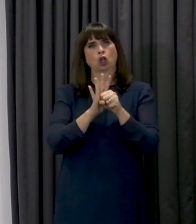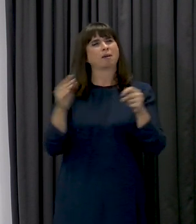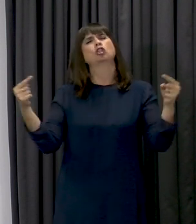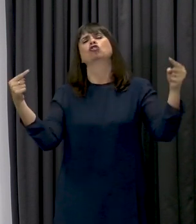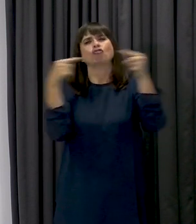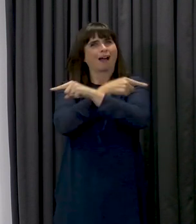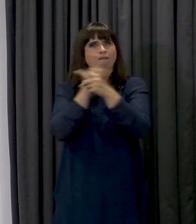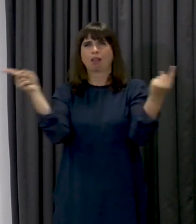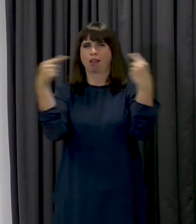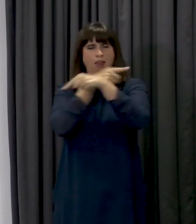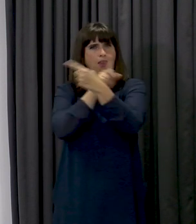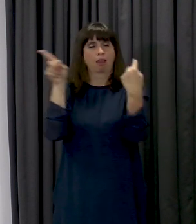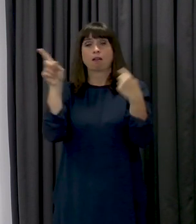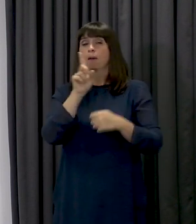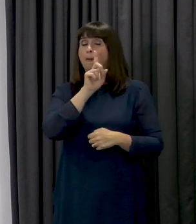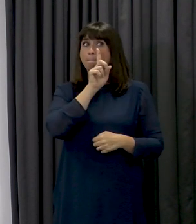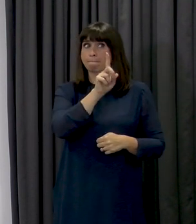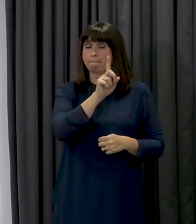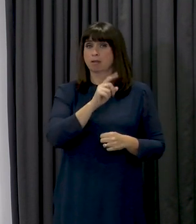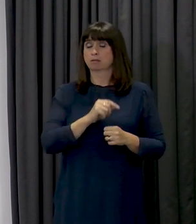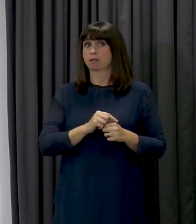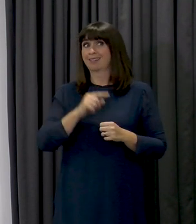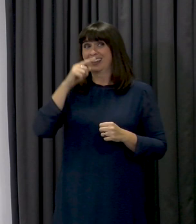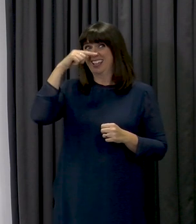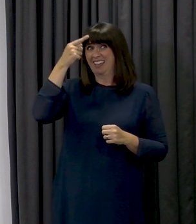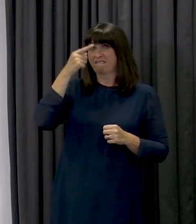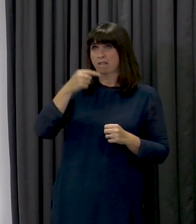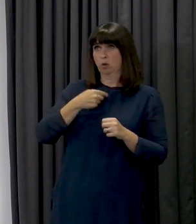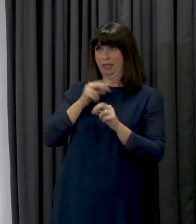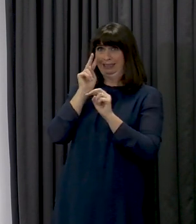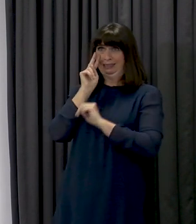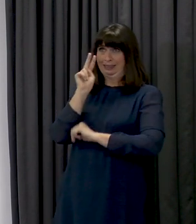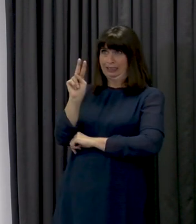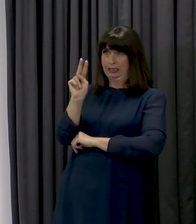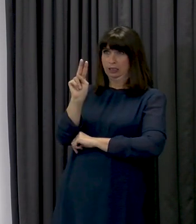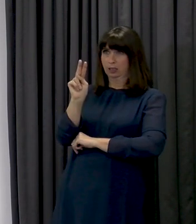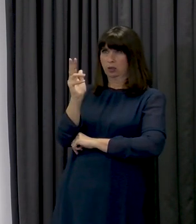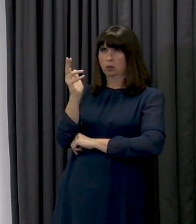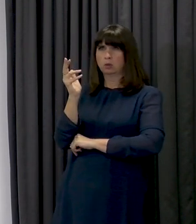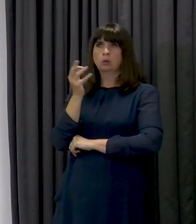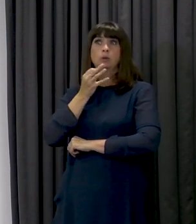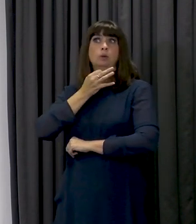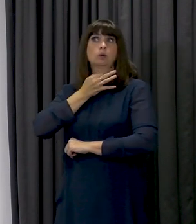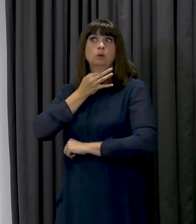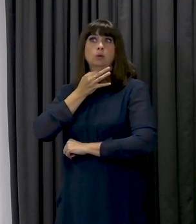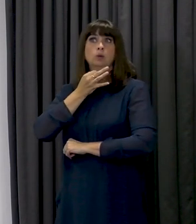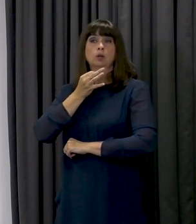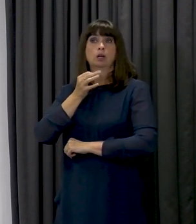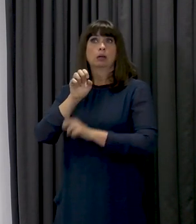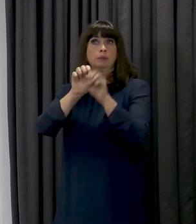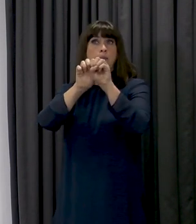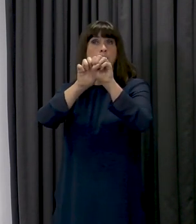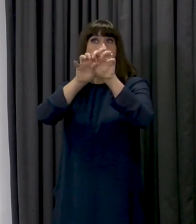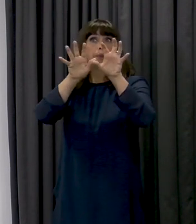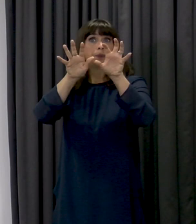We continue to be willing, were the facts to justify it, to think about local lockdowns where there